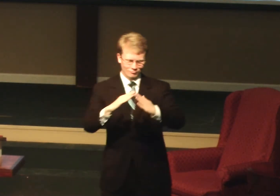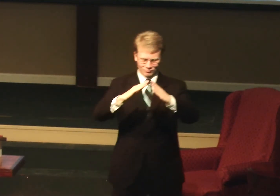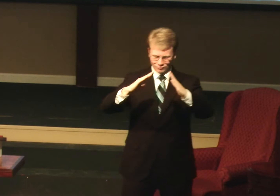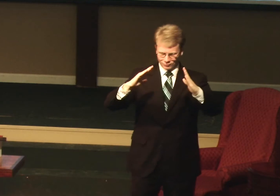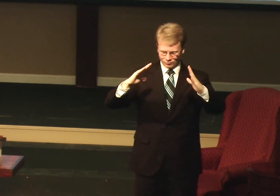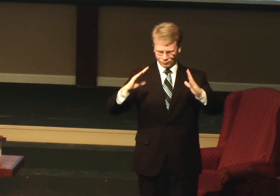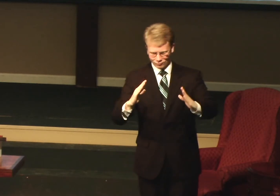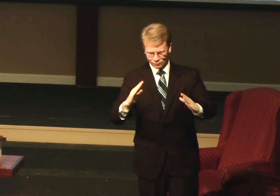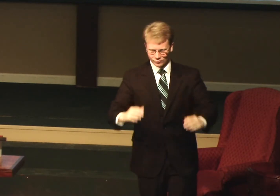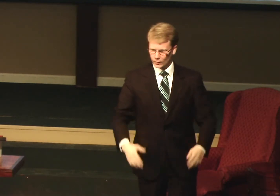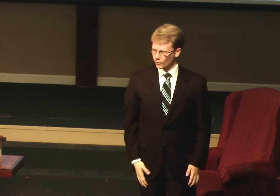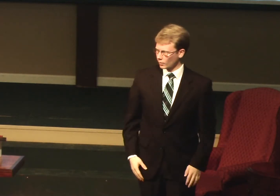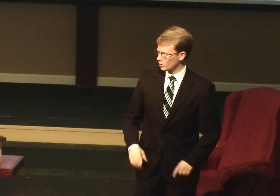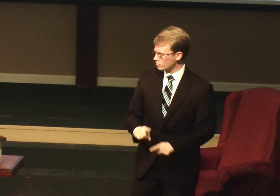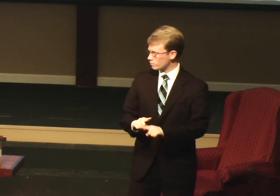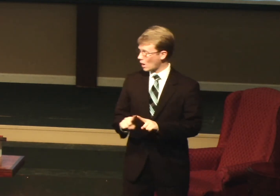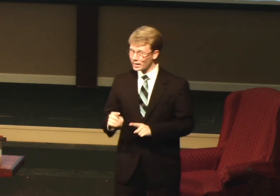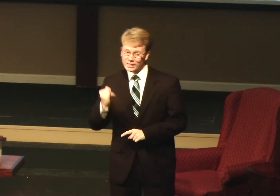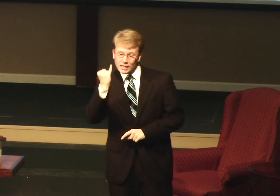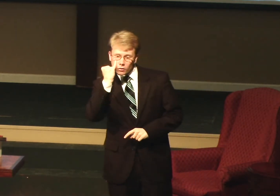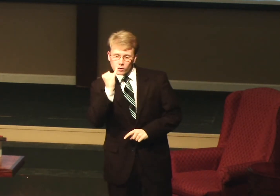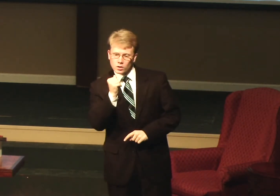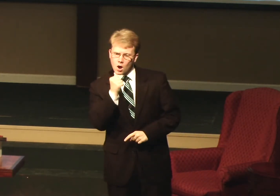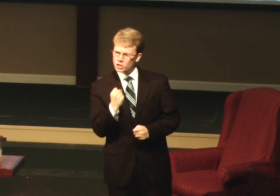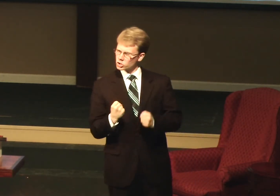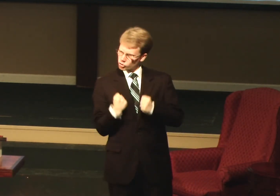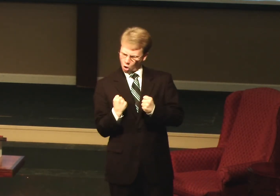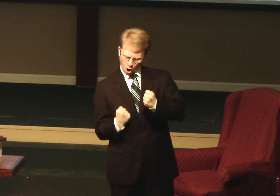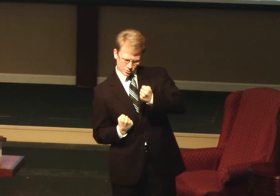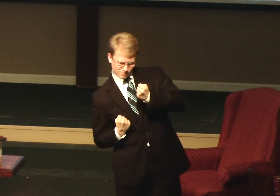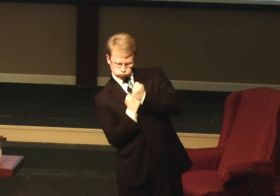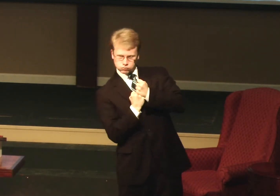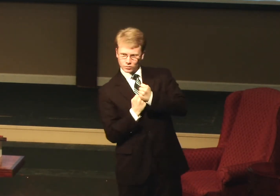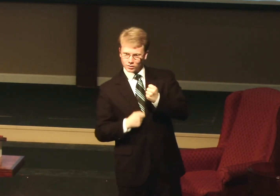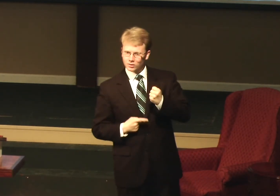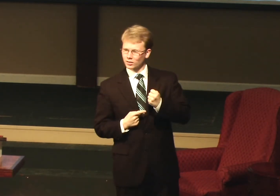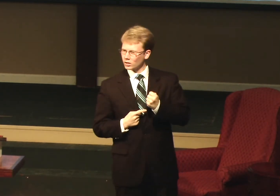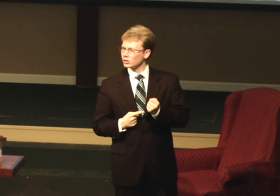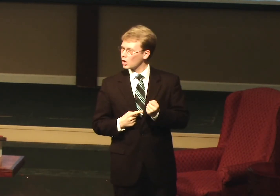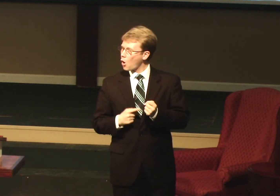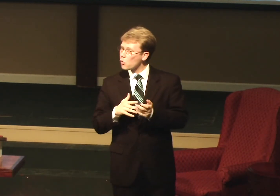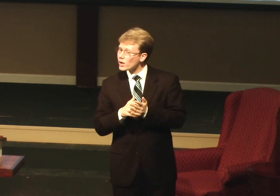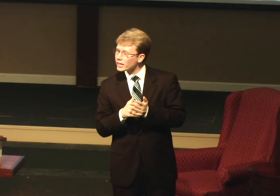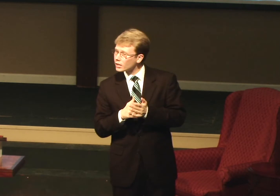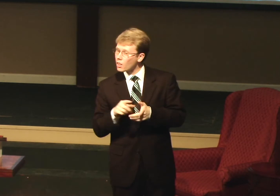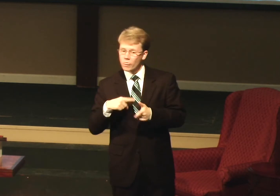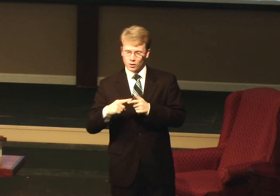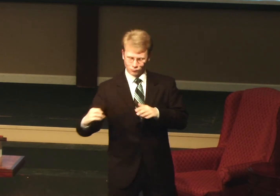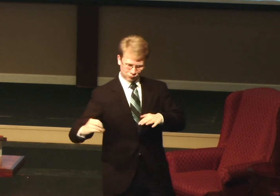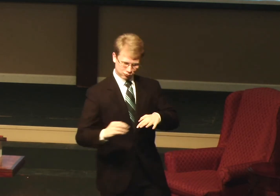the time. They have these beautiful palm trees. But if the foundation where you build is not